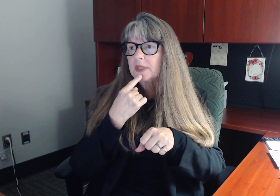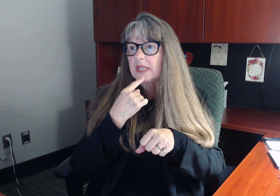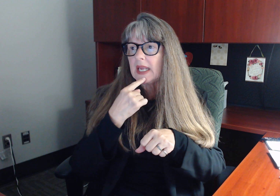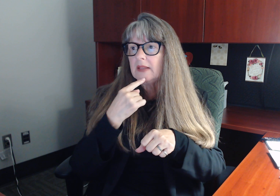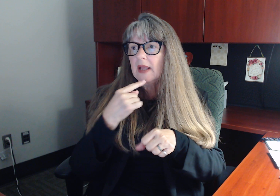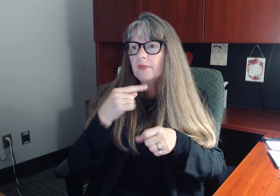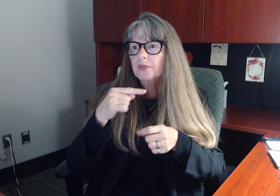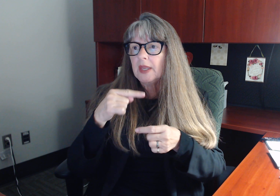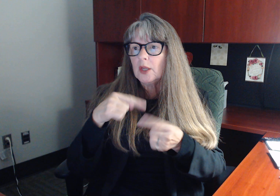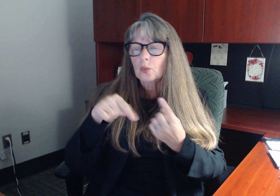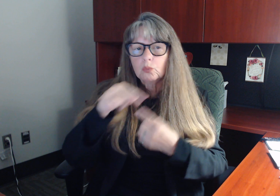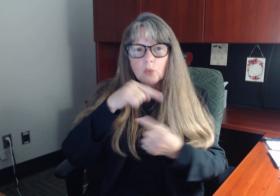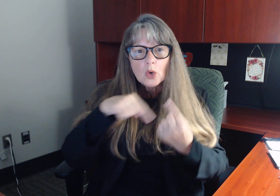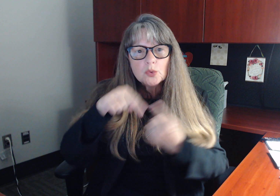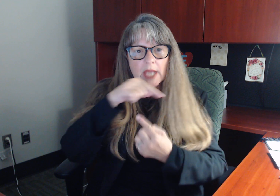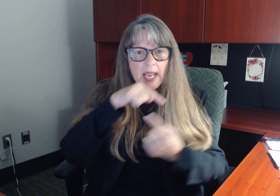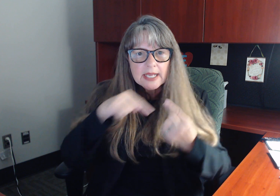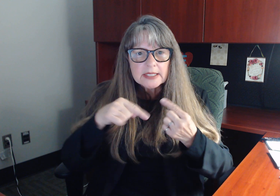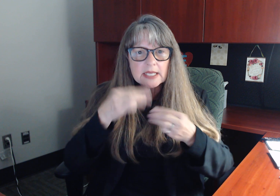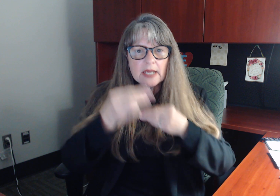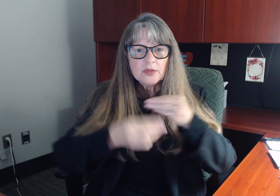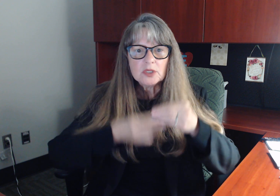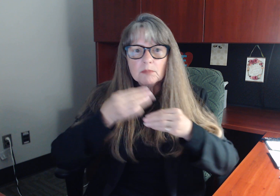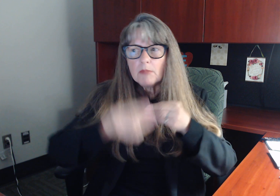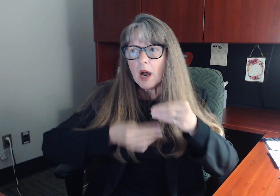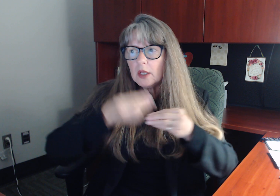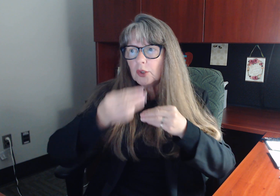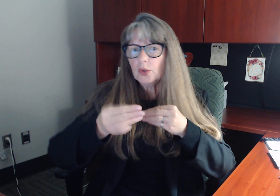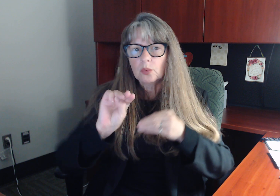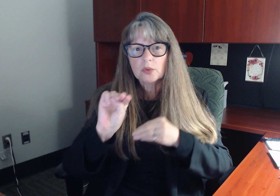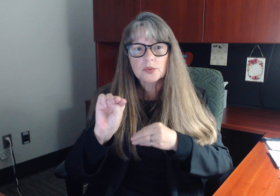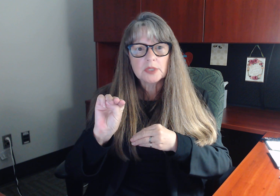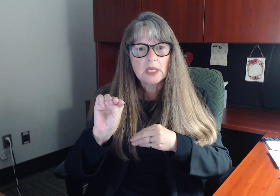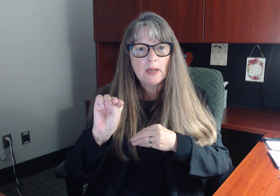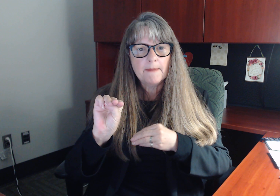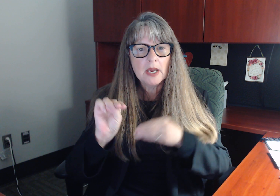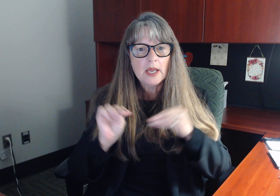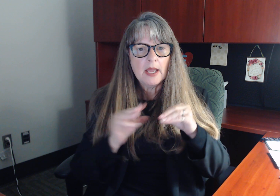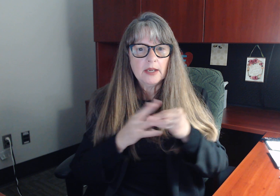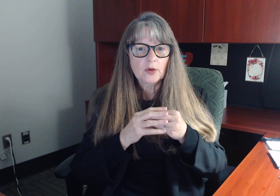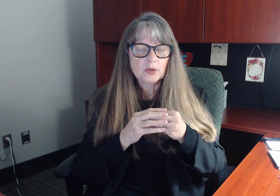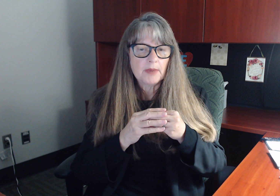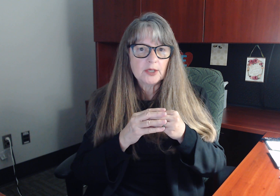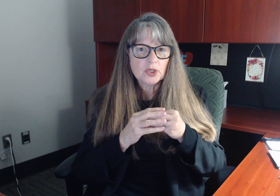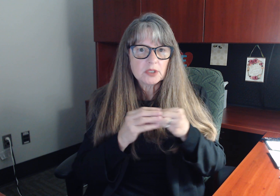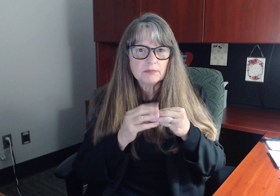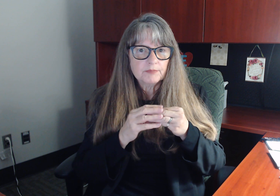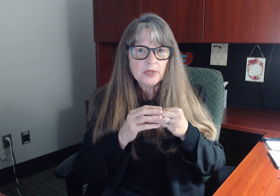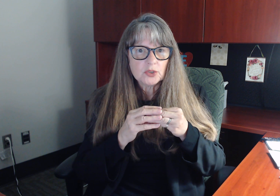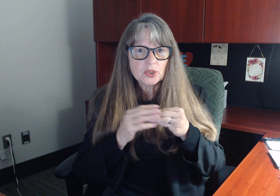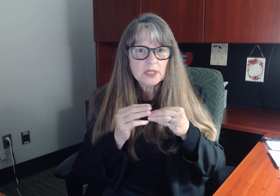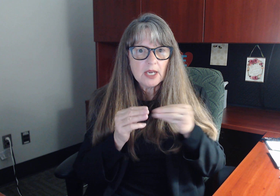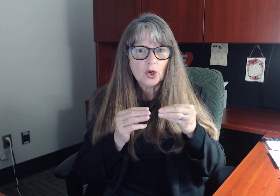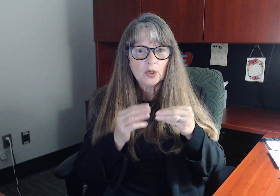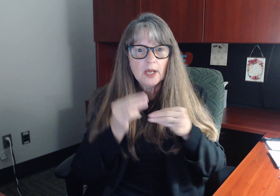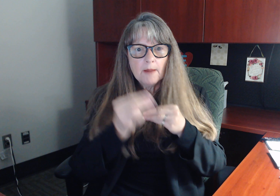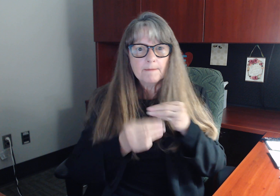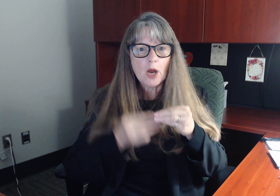saying that it rotates these molecules, and here's it's just there,